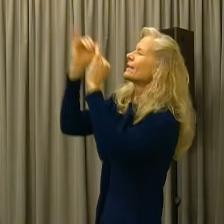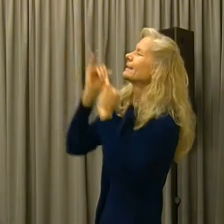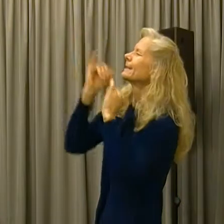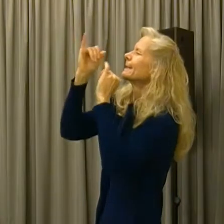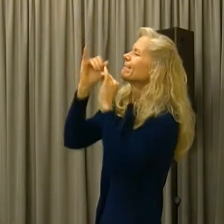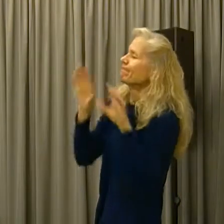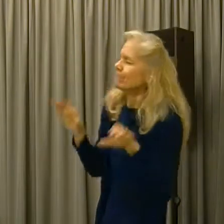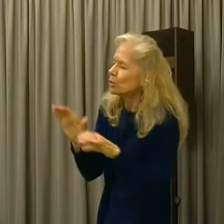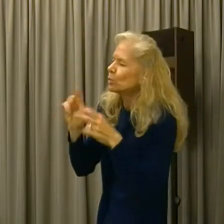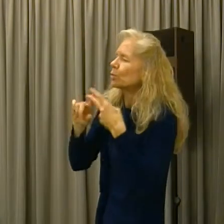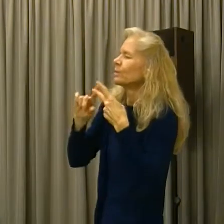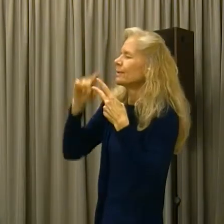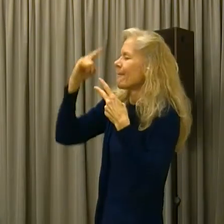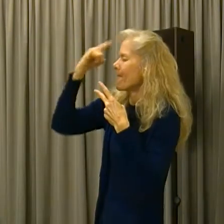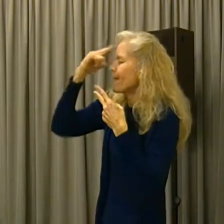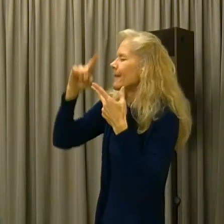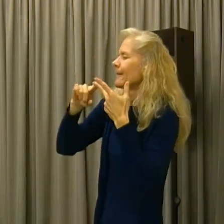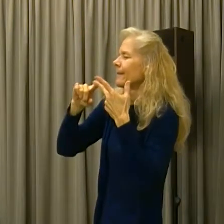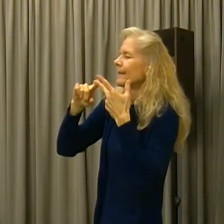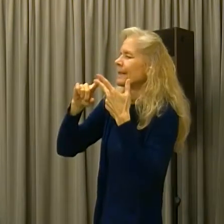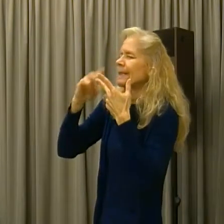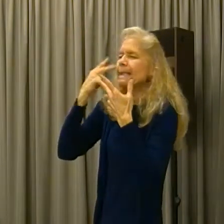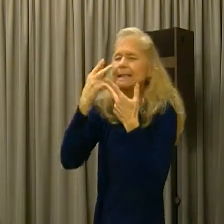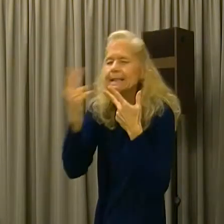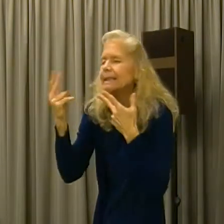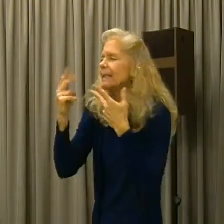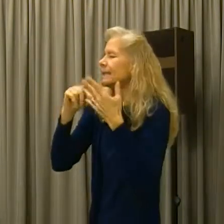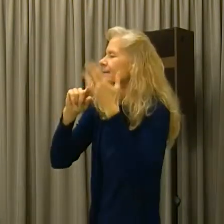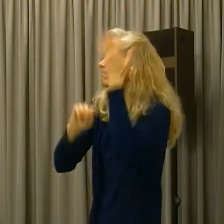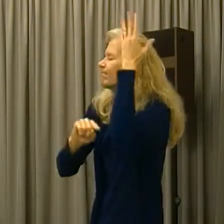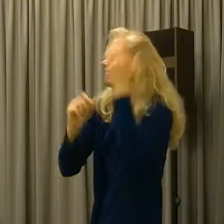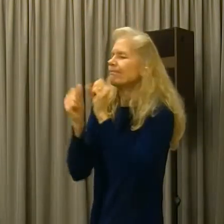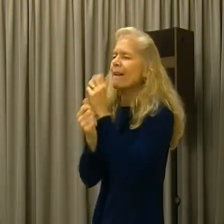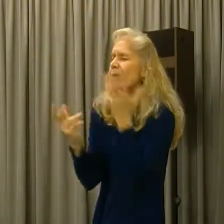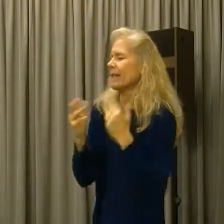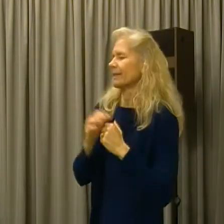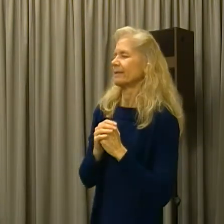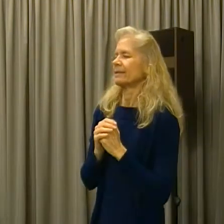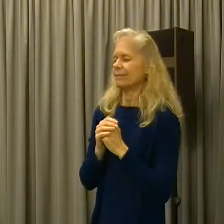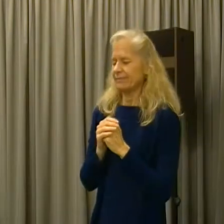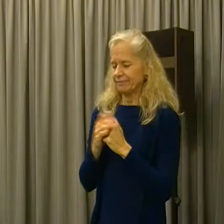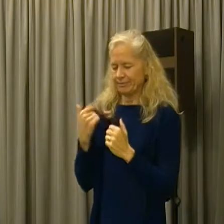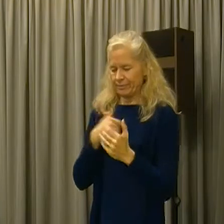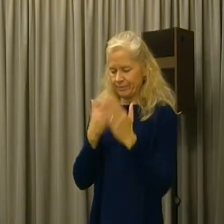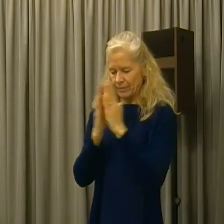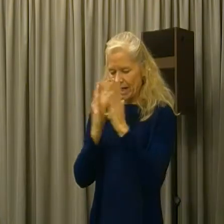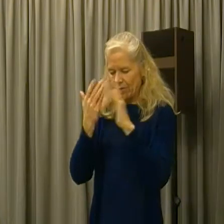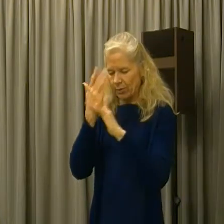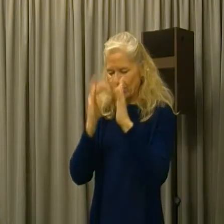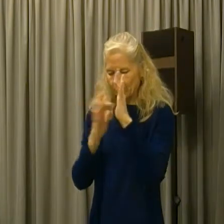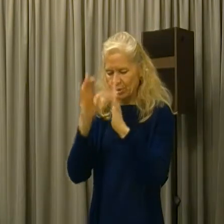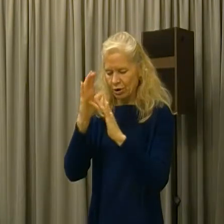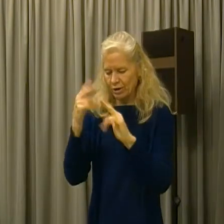you. We ask it in Jesus' name for his glory. Amen. Amen. Stand. We will be dismissed for the